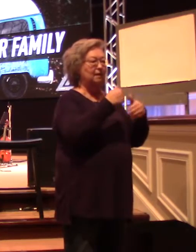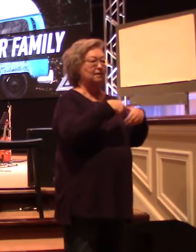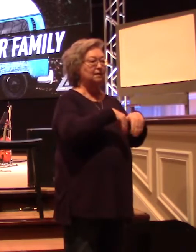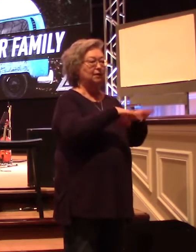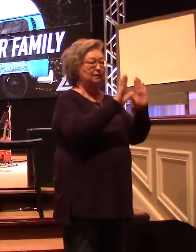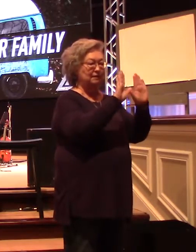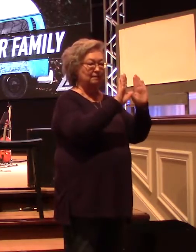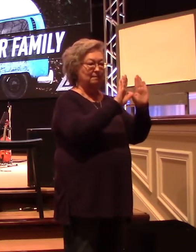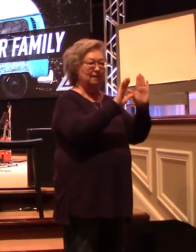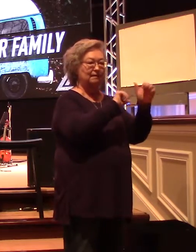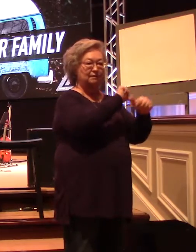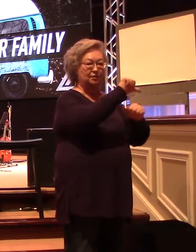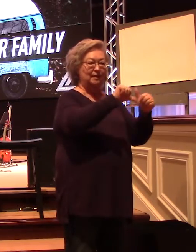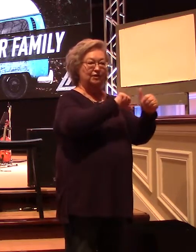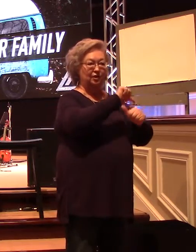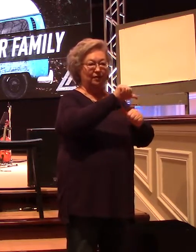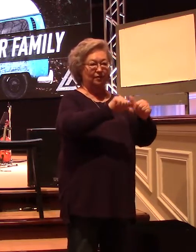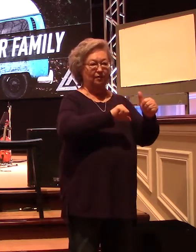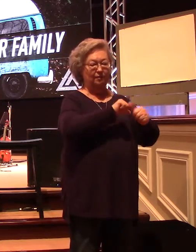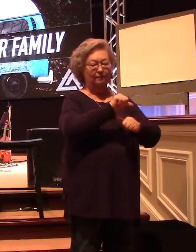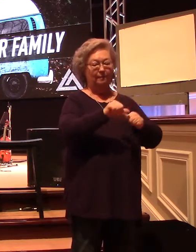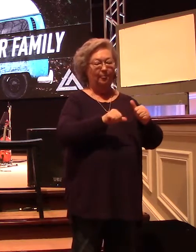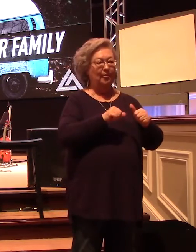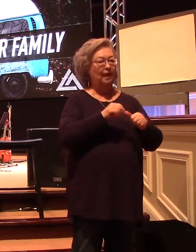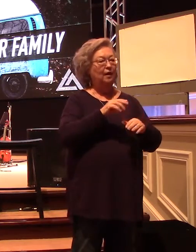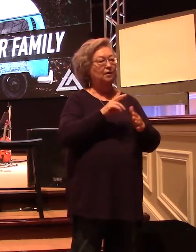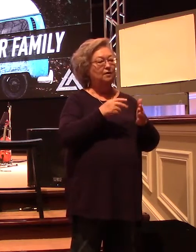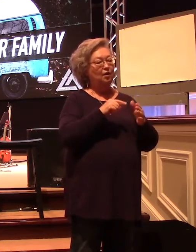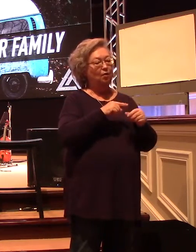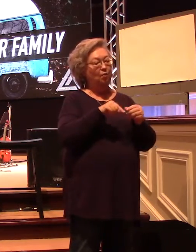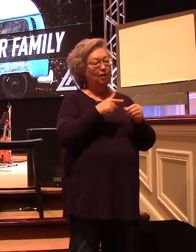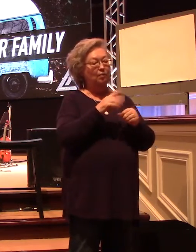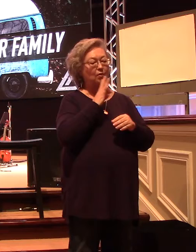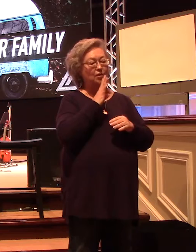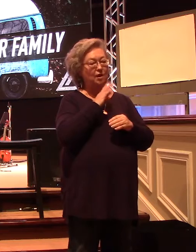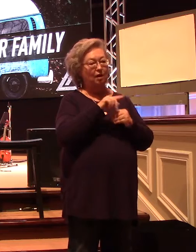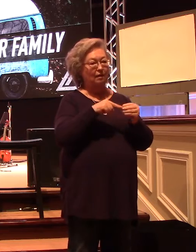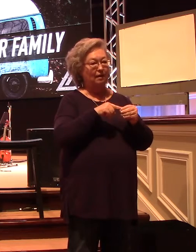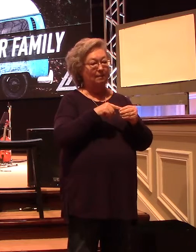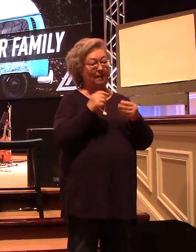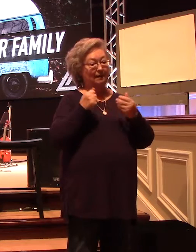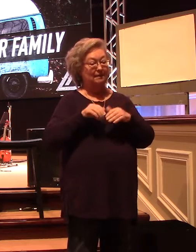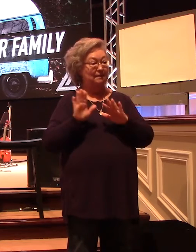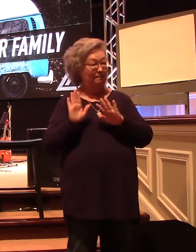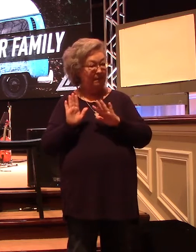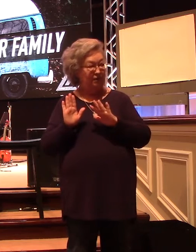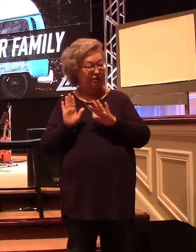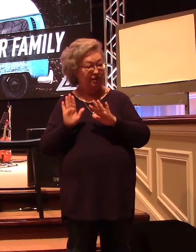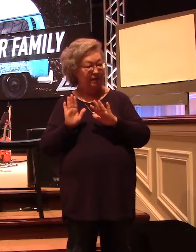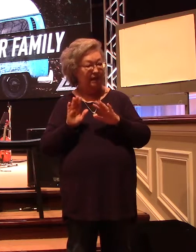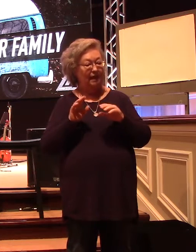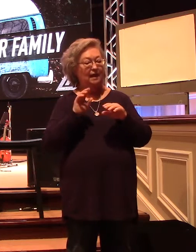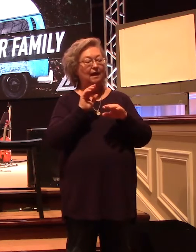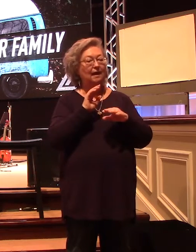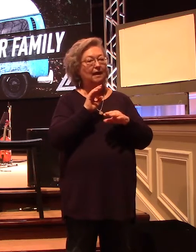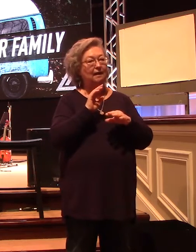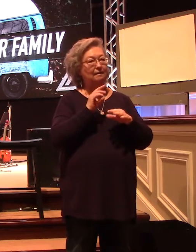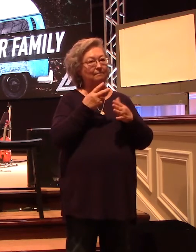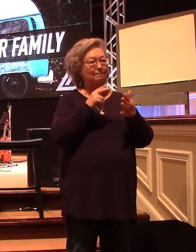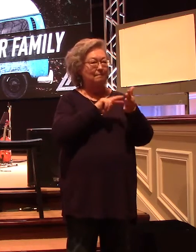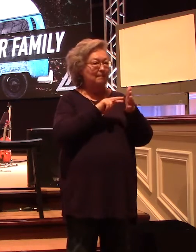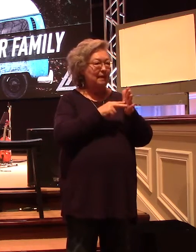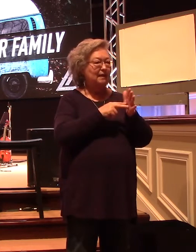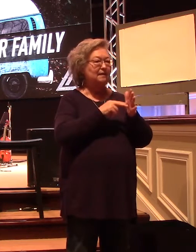another. And when we talk about submission as husband, it works its way out in love. We talked about that extensively